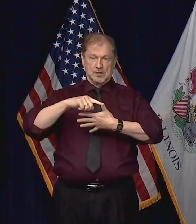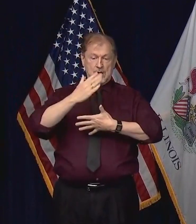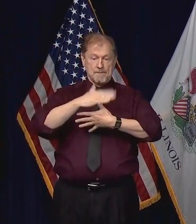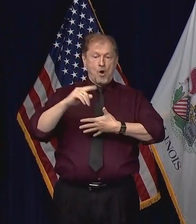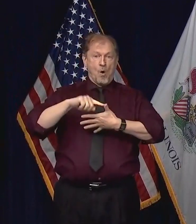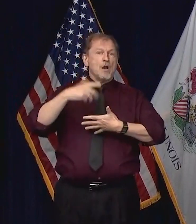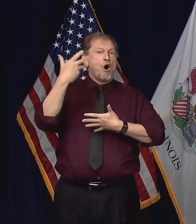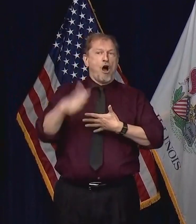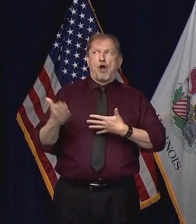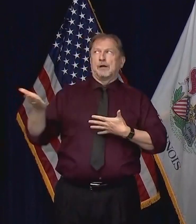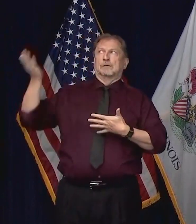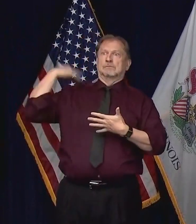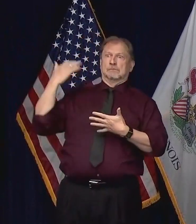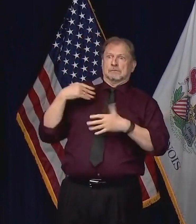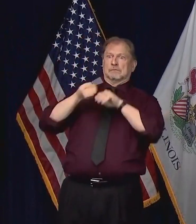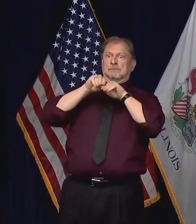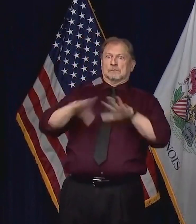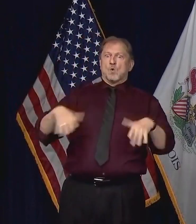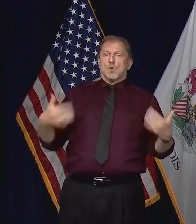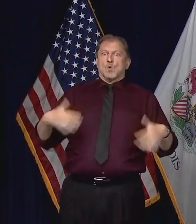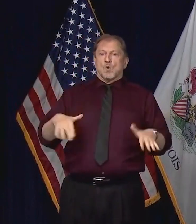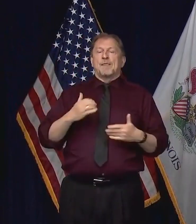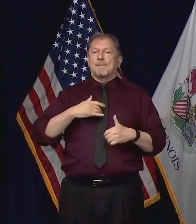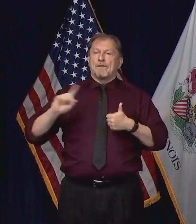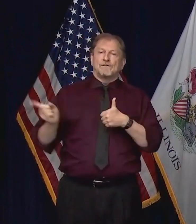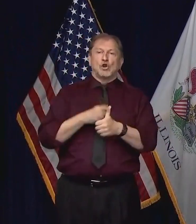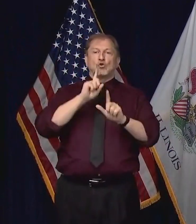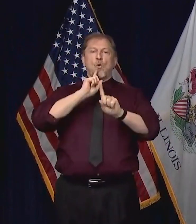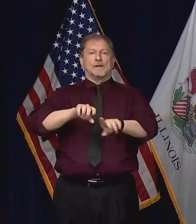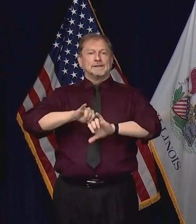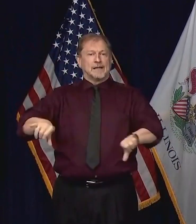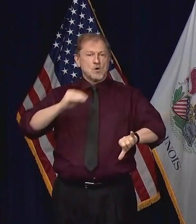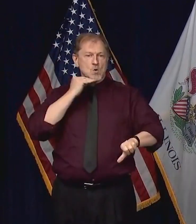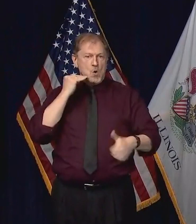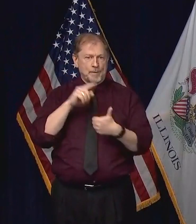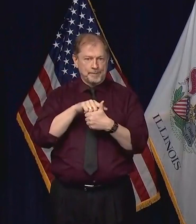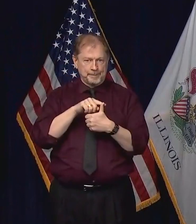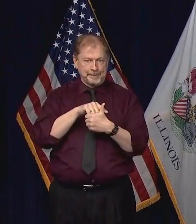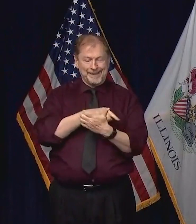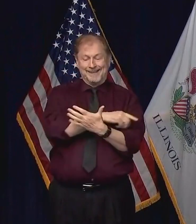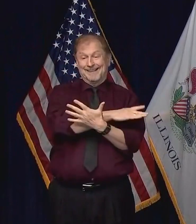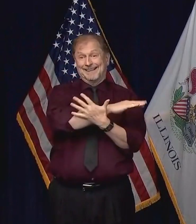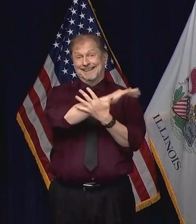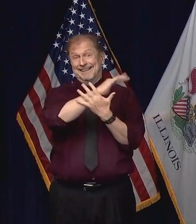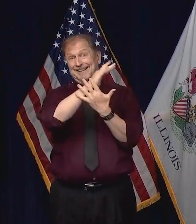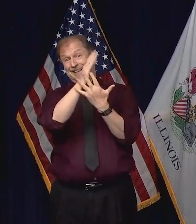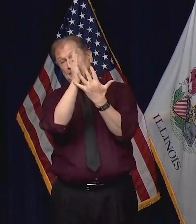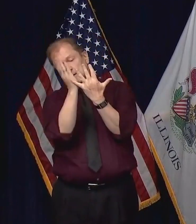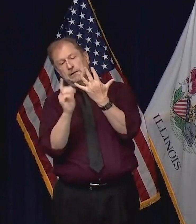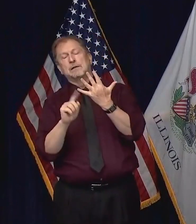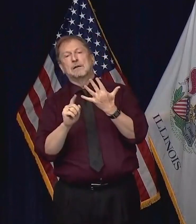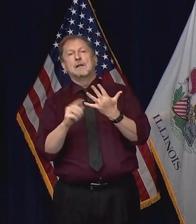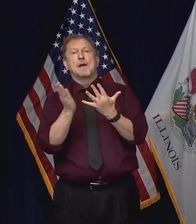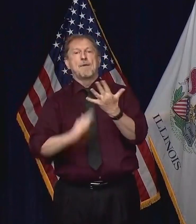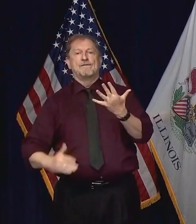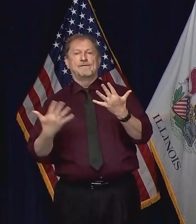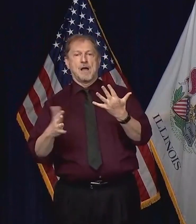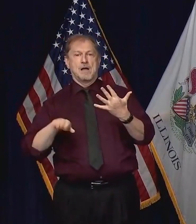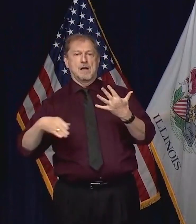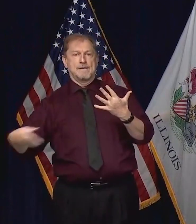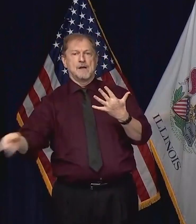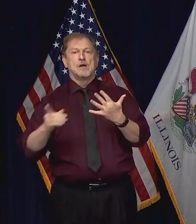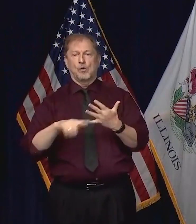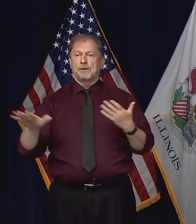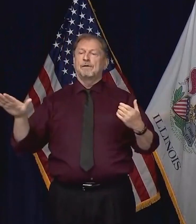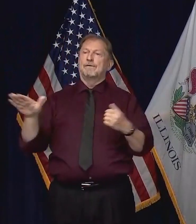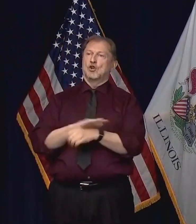and needed to impose our original stay-at-home order, and ending with phase five and a fully reopened economy in